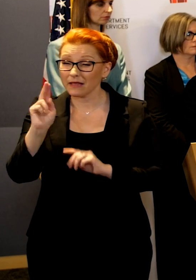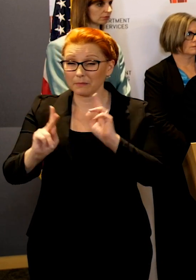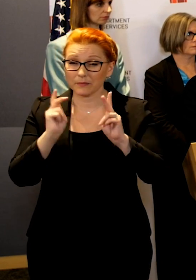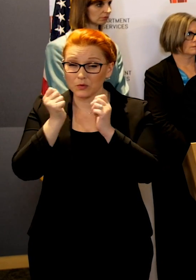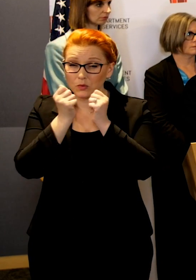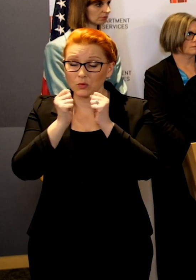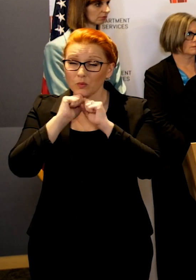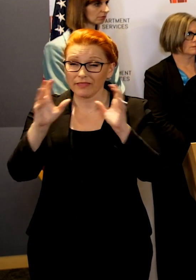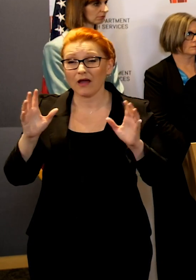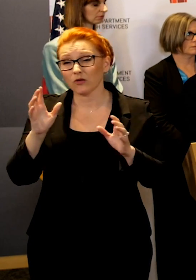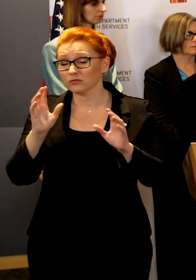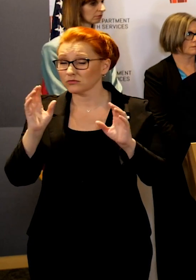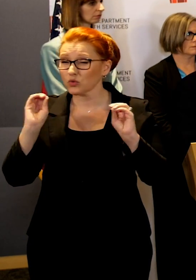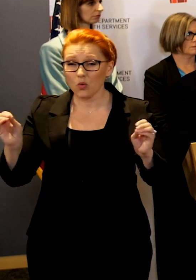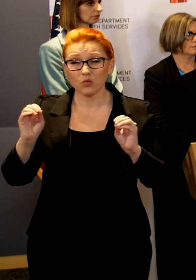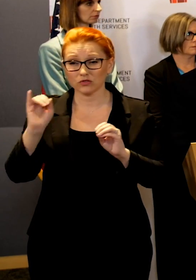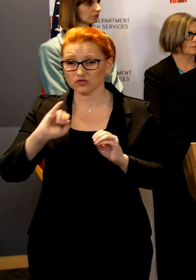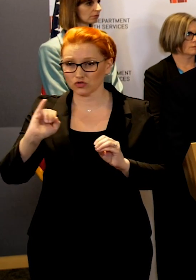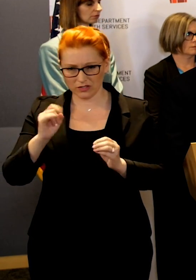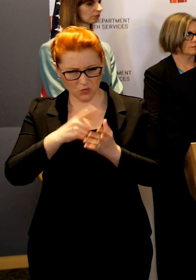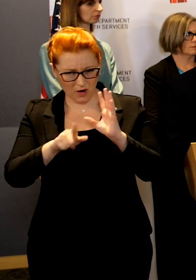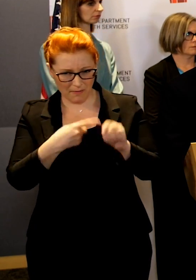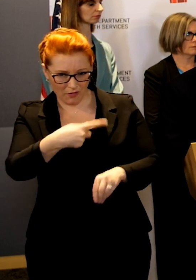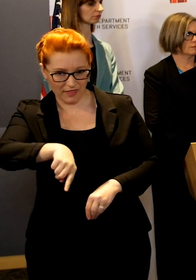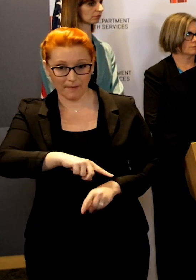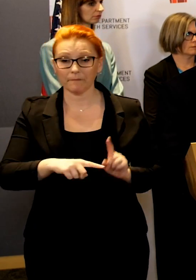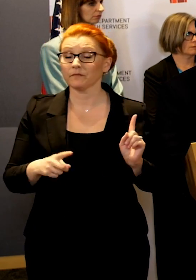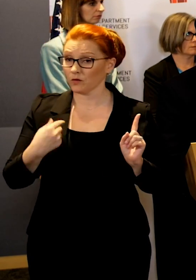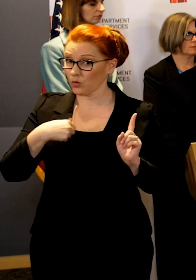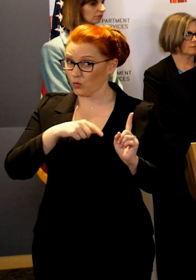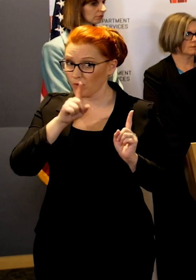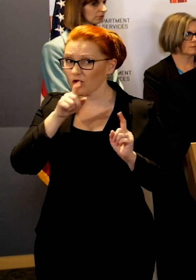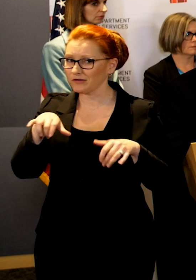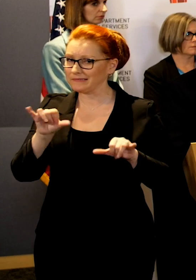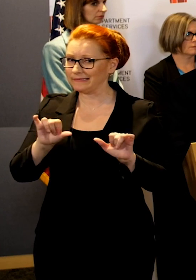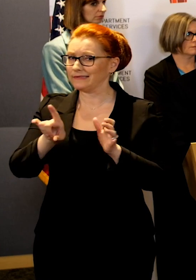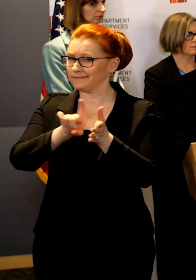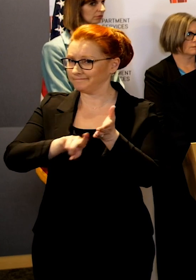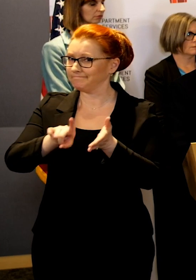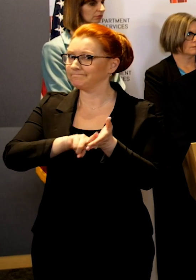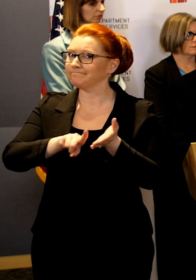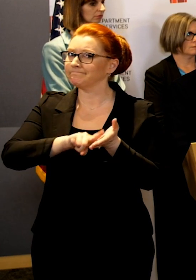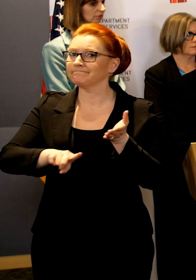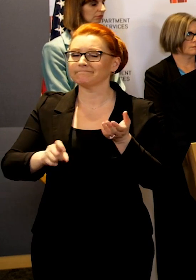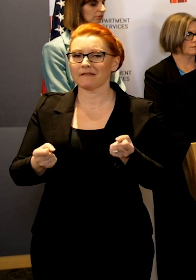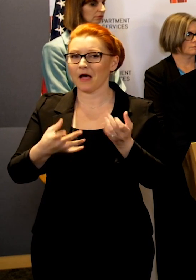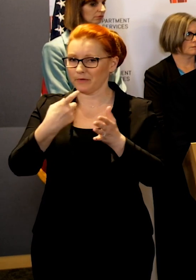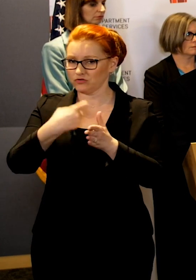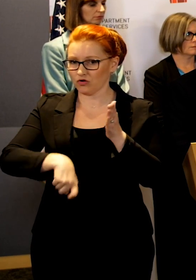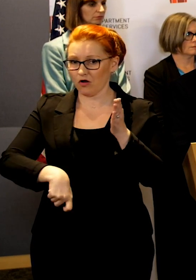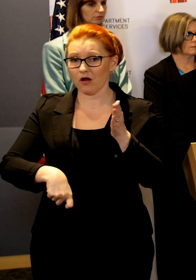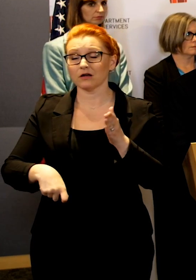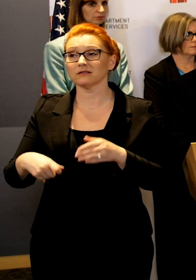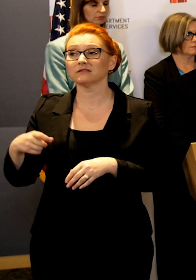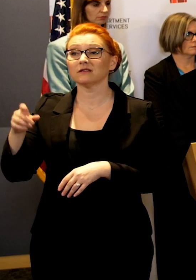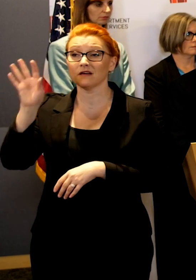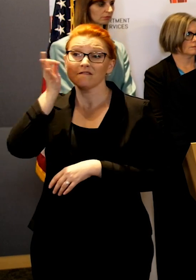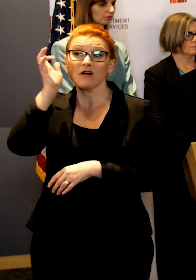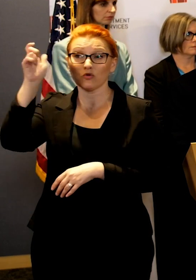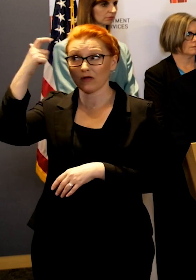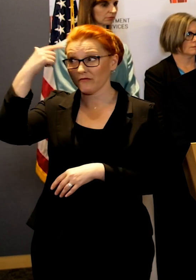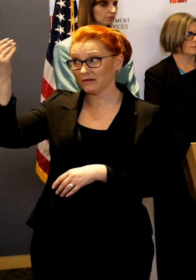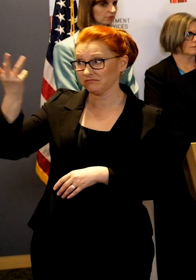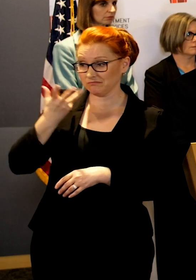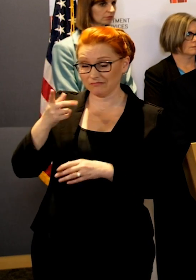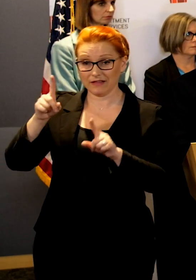without access, without anything else. What about them? So we are still exploring that cost. We have been told by the federal government